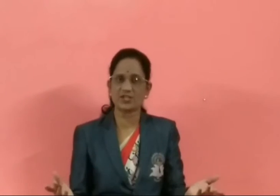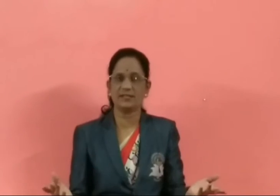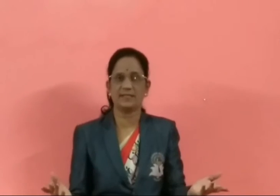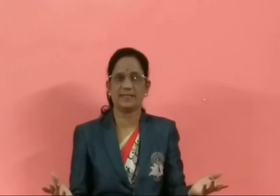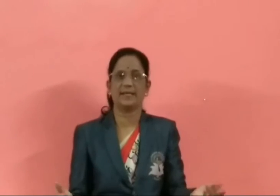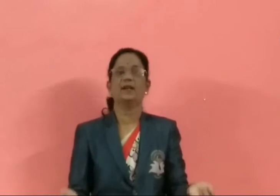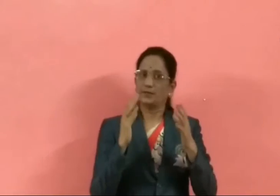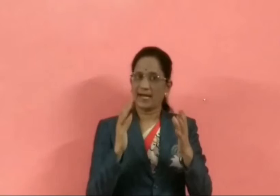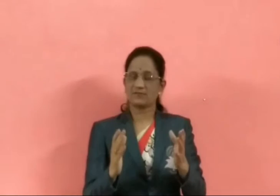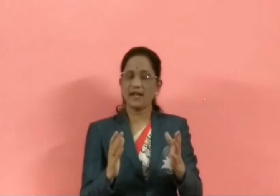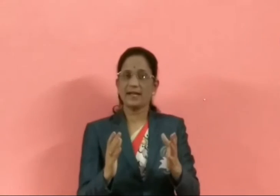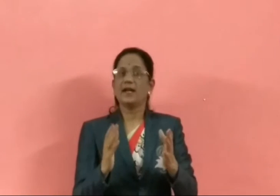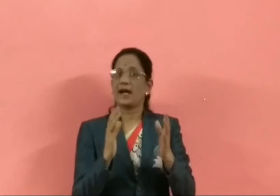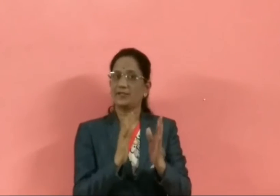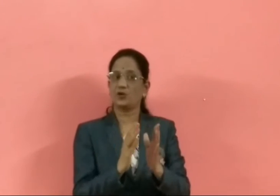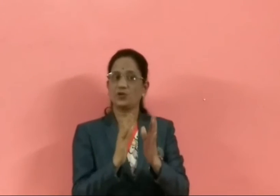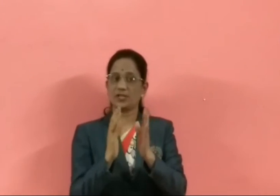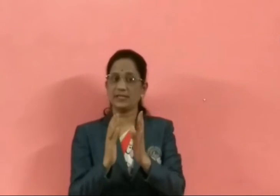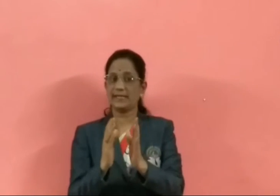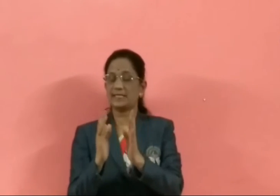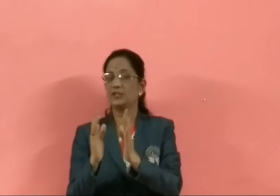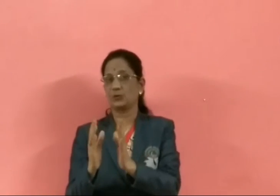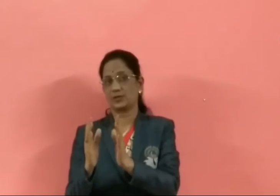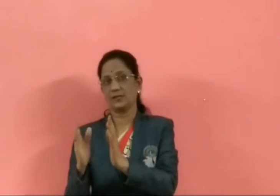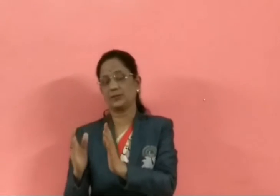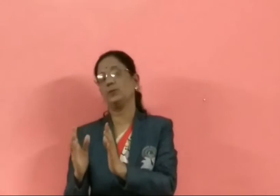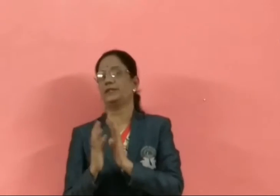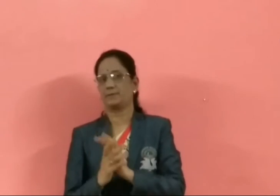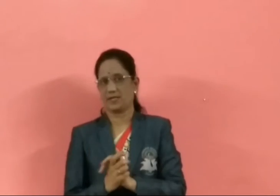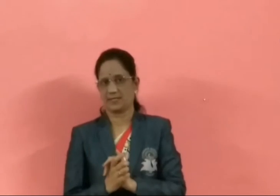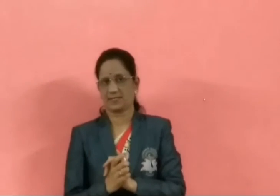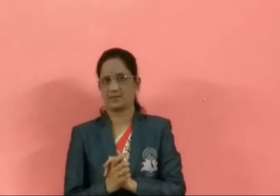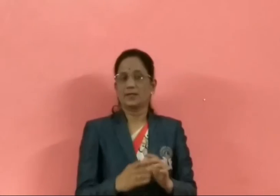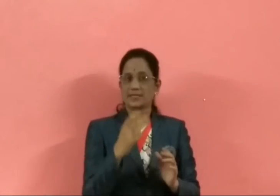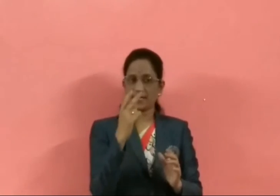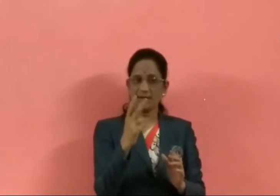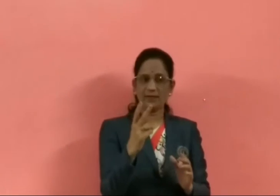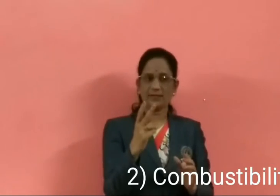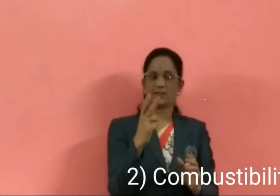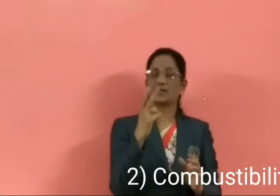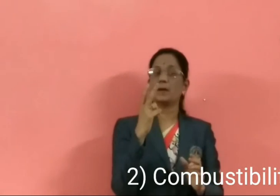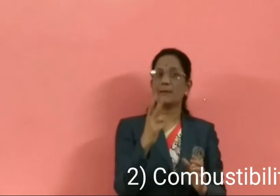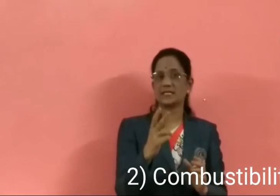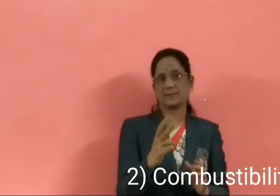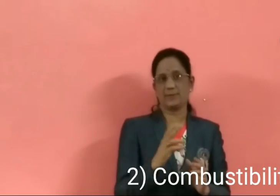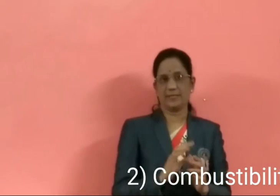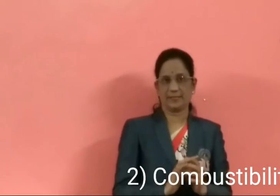is there. That's why hydrogen is neutral to litmus. So second one, combustibility.